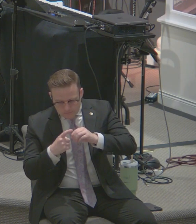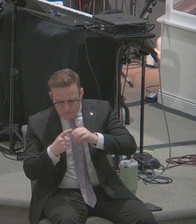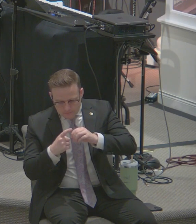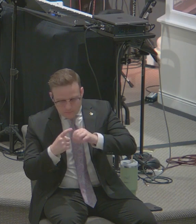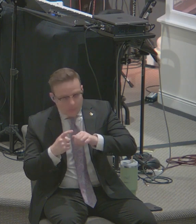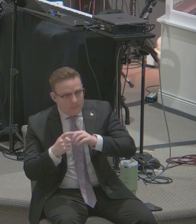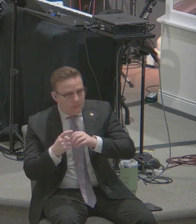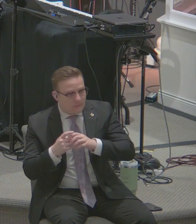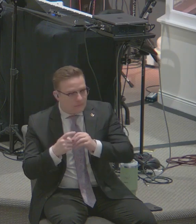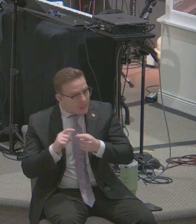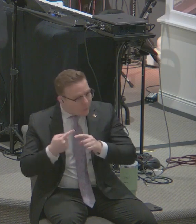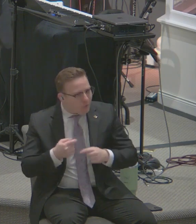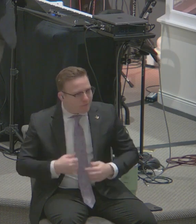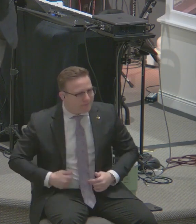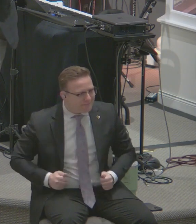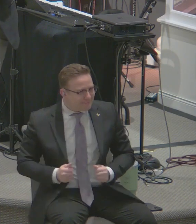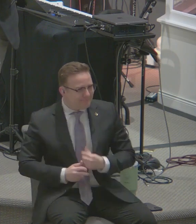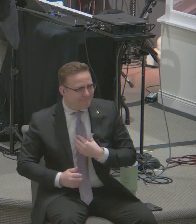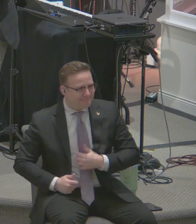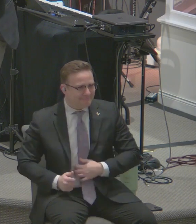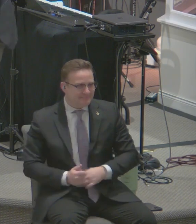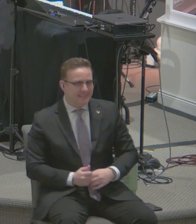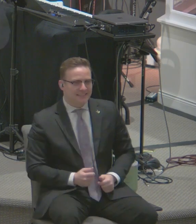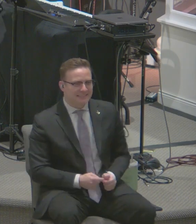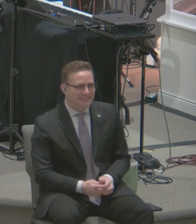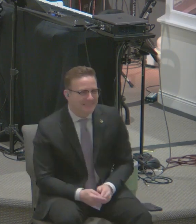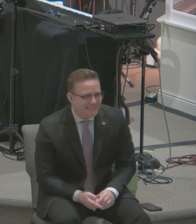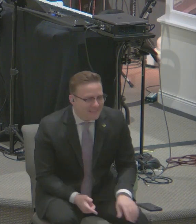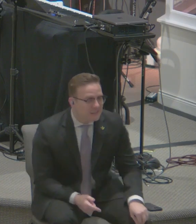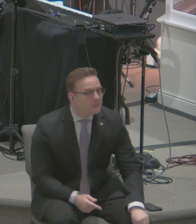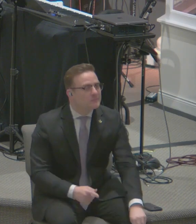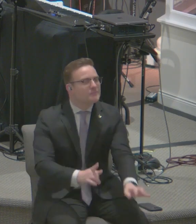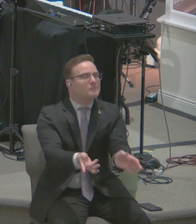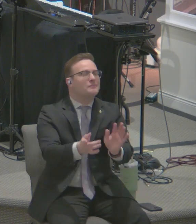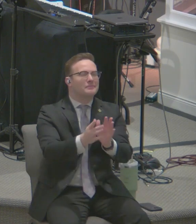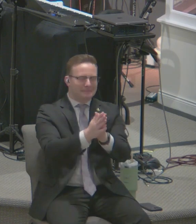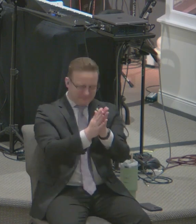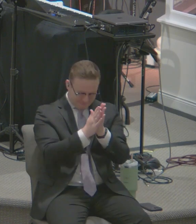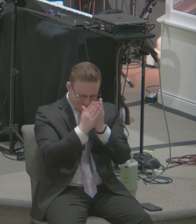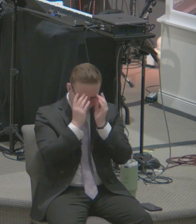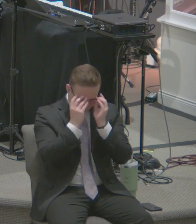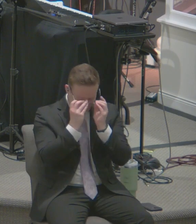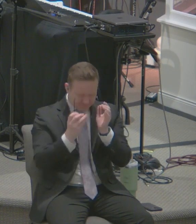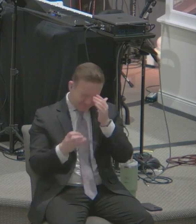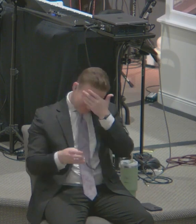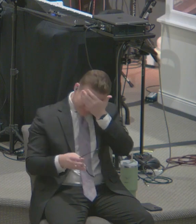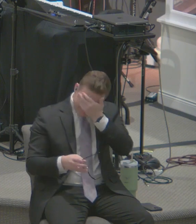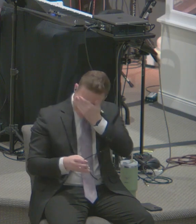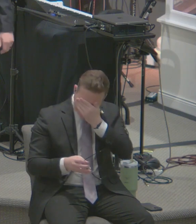was shrouding my ability to look in that mirror with clear vision.